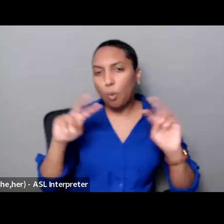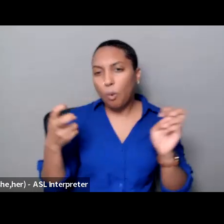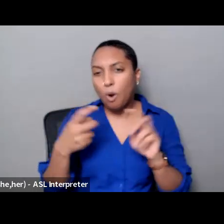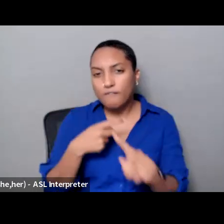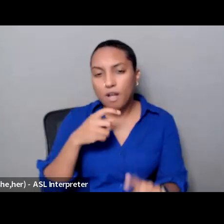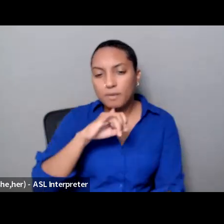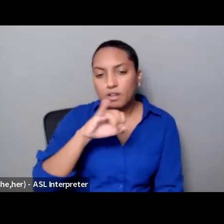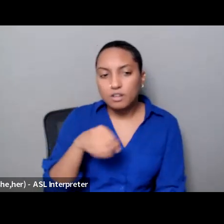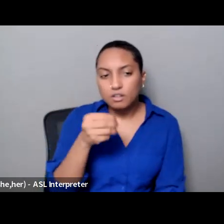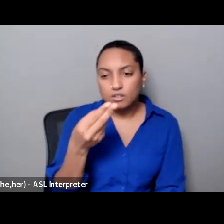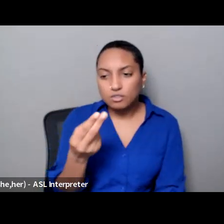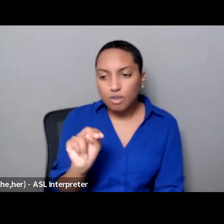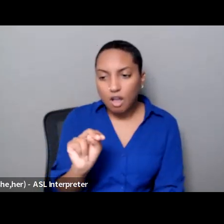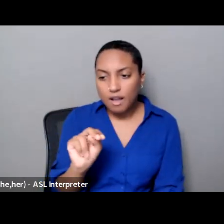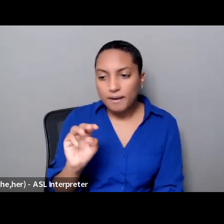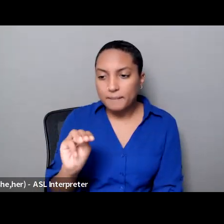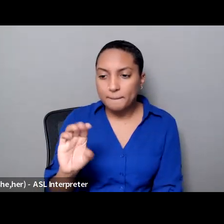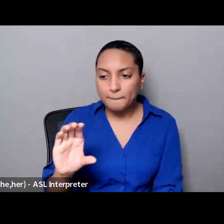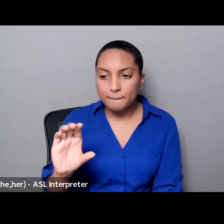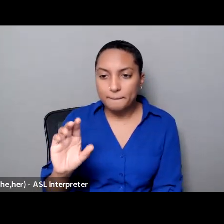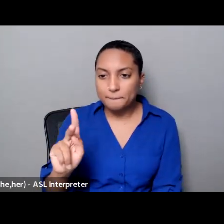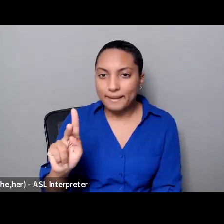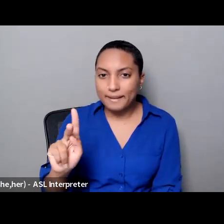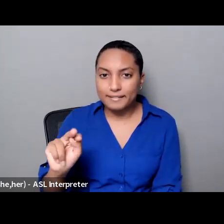it being the year 1979.